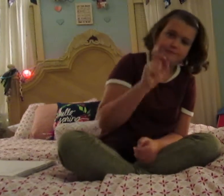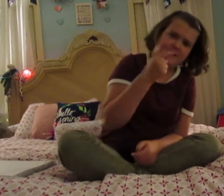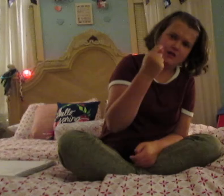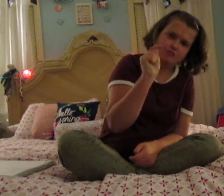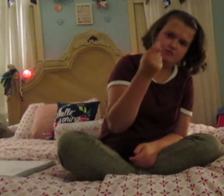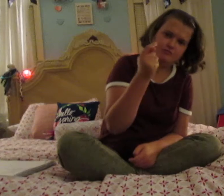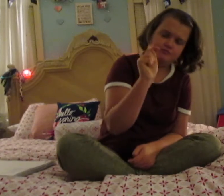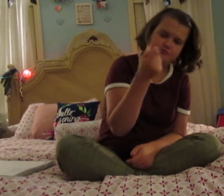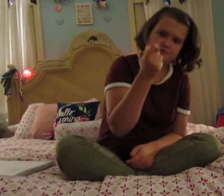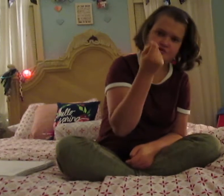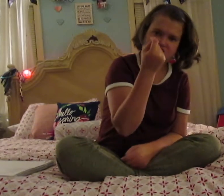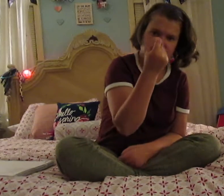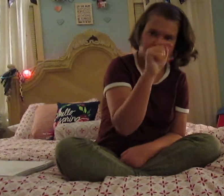Bathroom. Tea.